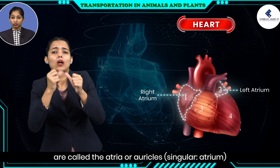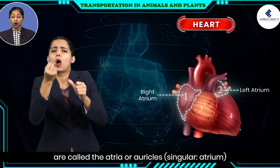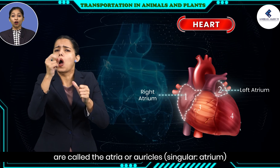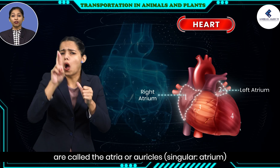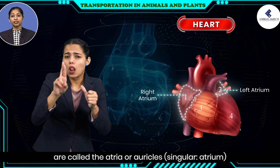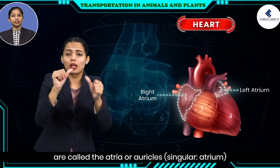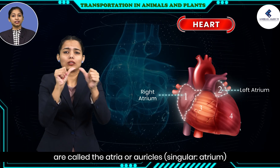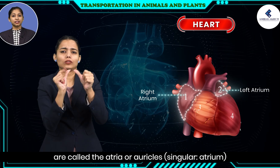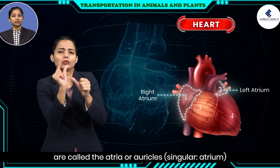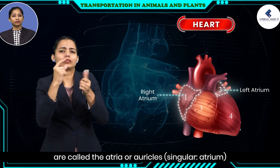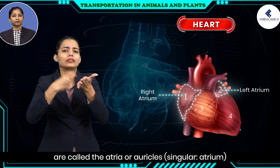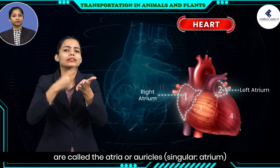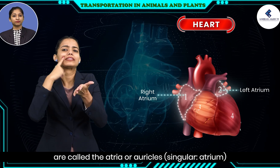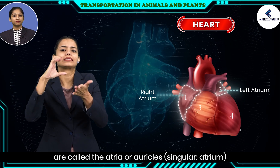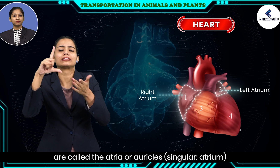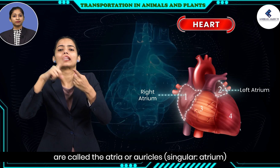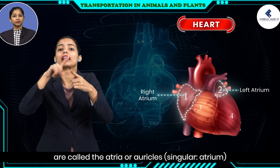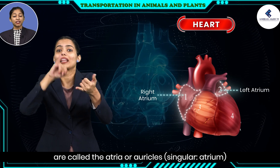or auricles,